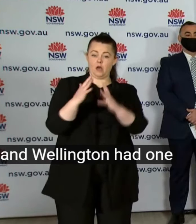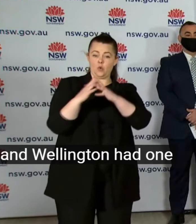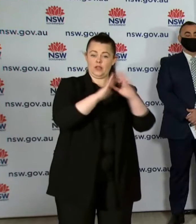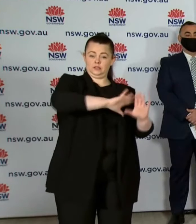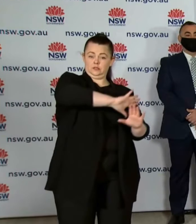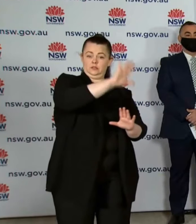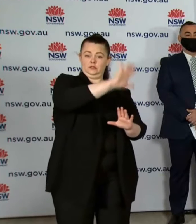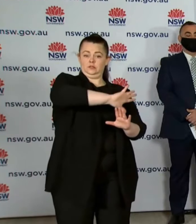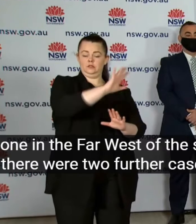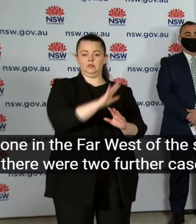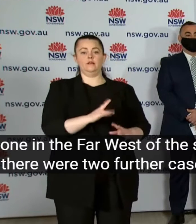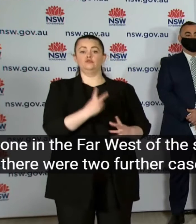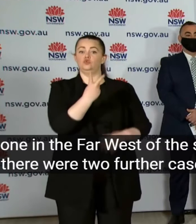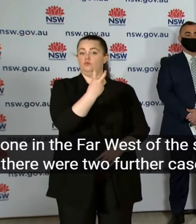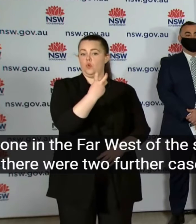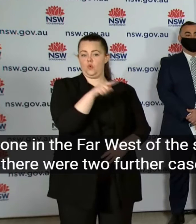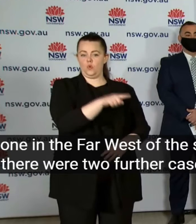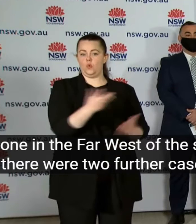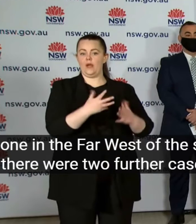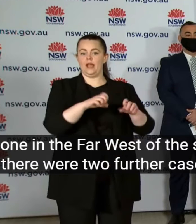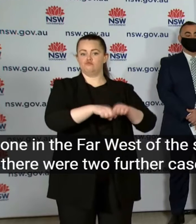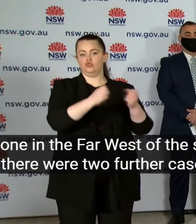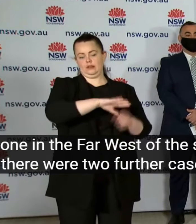2 further cases in Broken Hill.